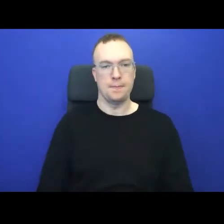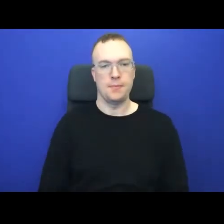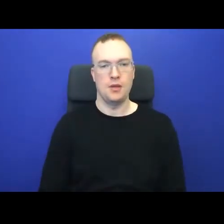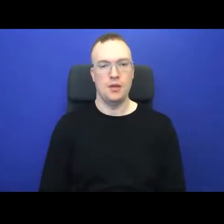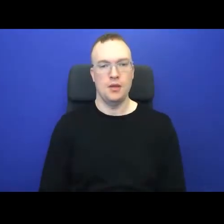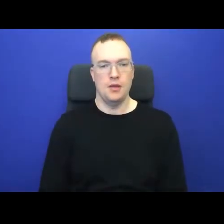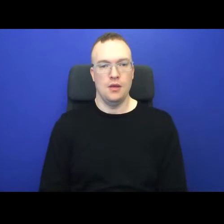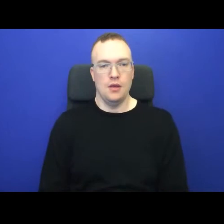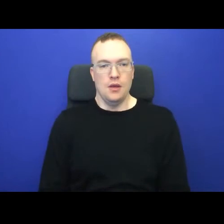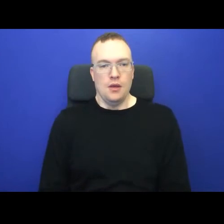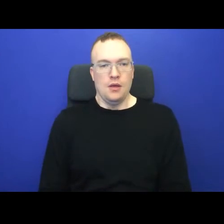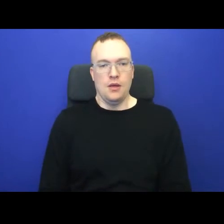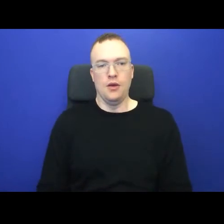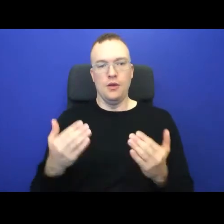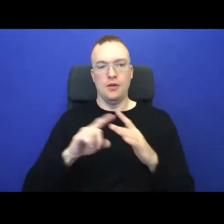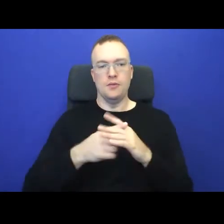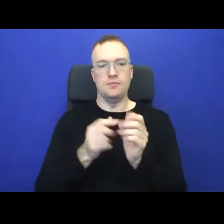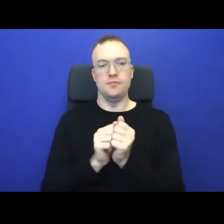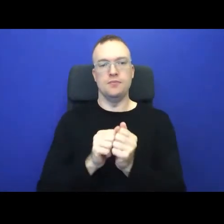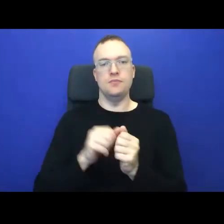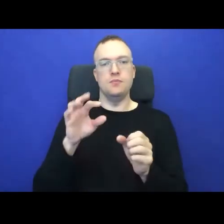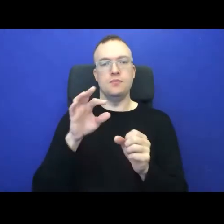But we'll start with the ghost story.